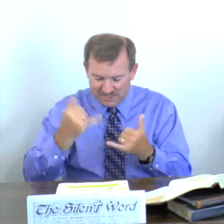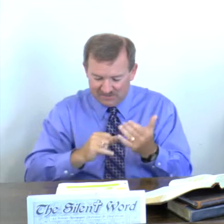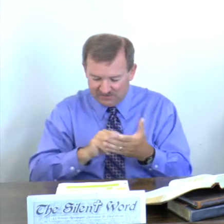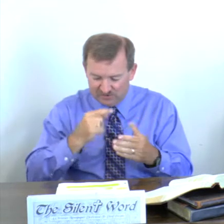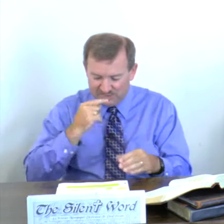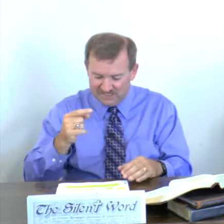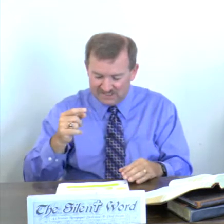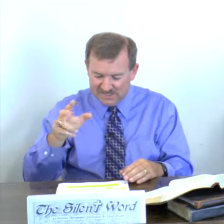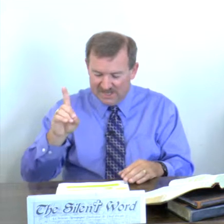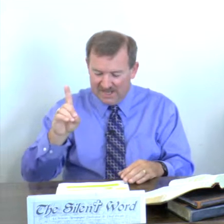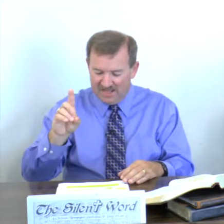last verse says, "And